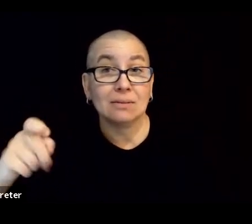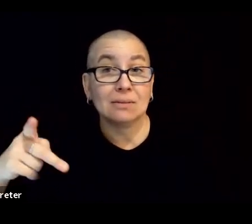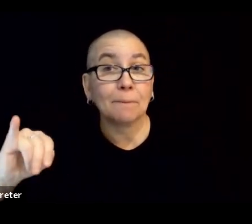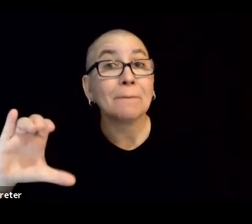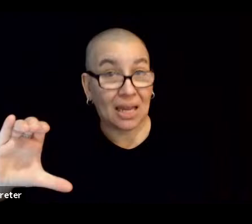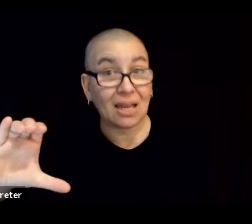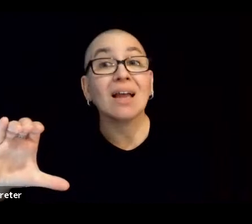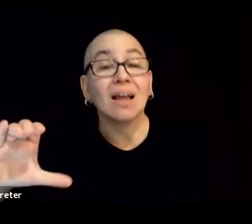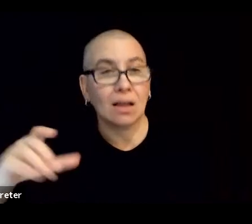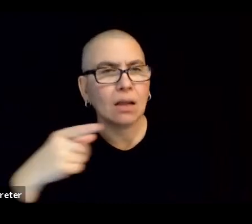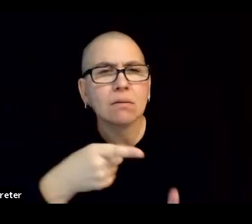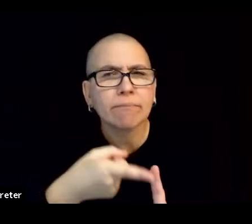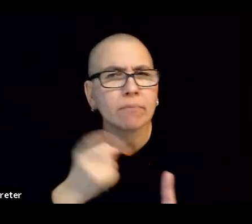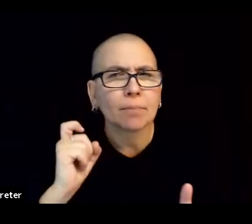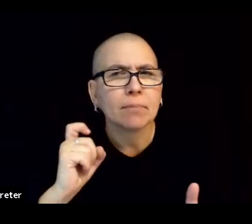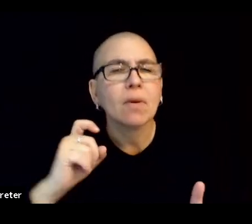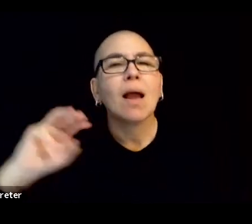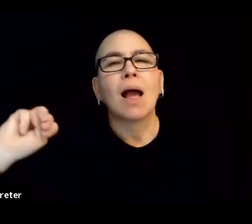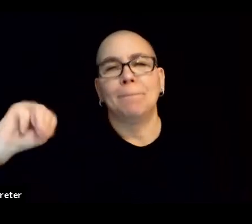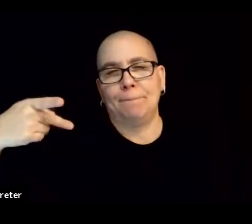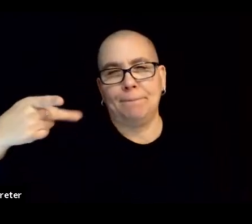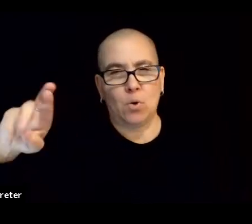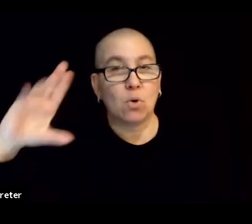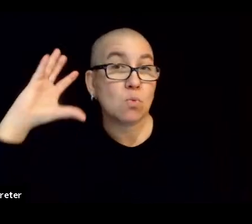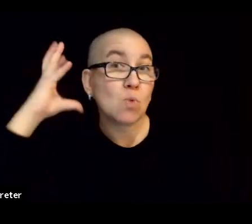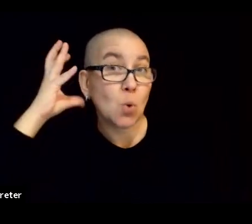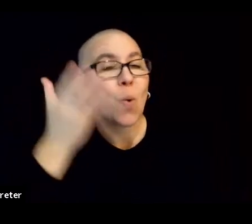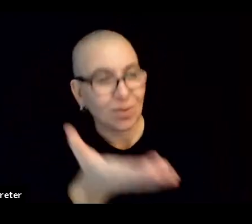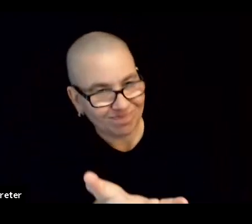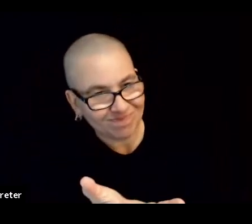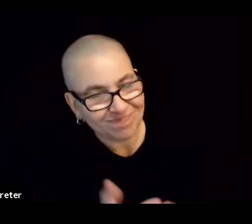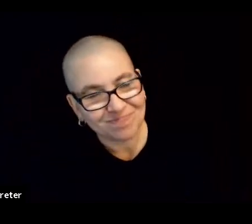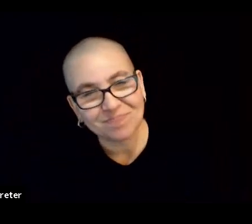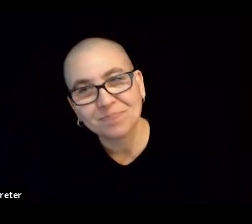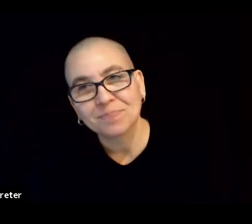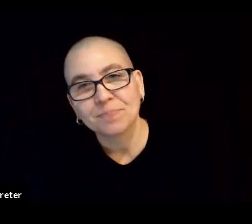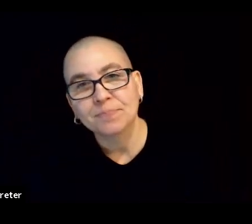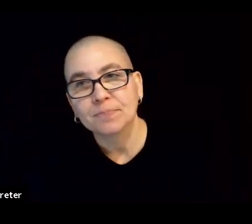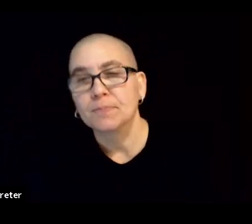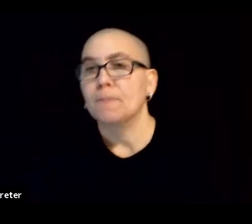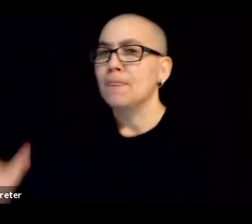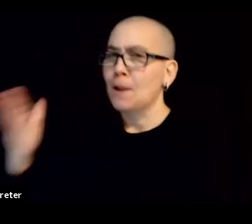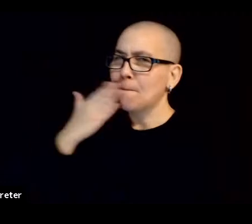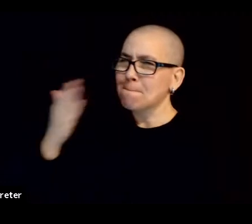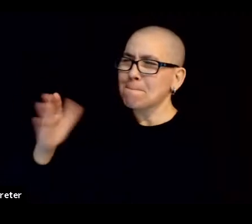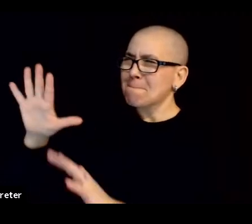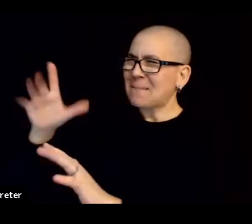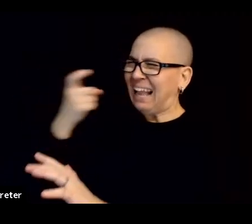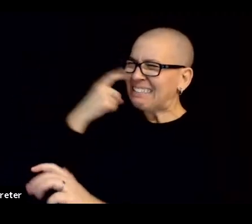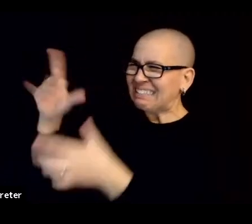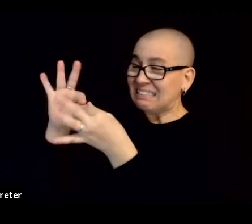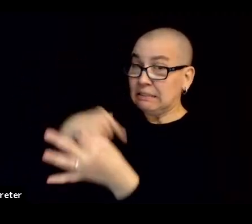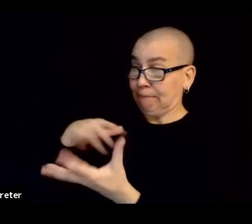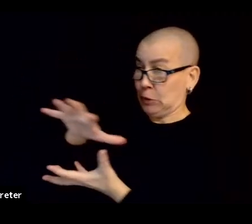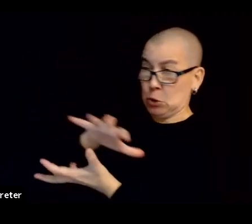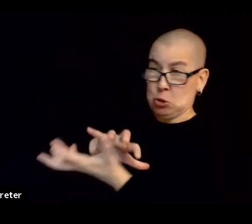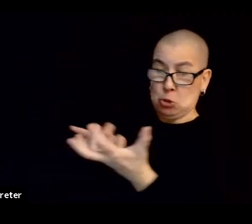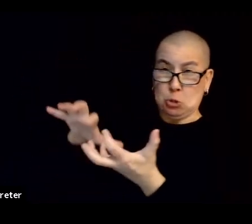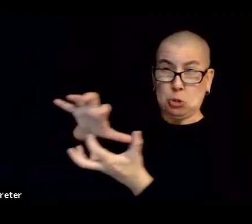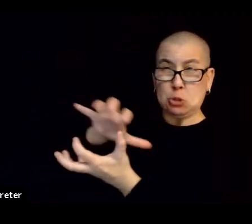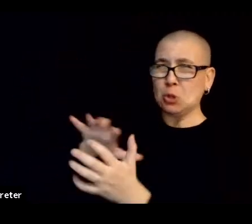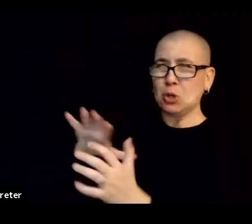question. Commissioner Malcolm, I just would like you to clarify how far we are along with the 1A